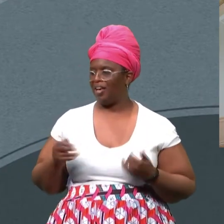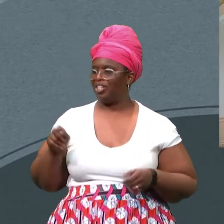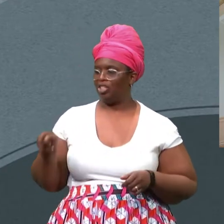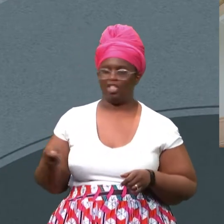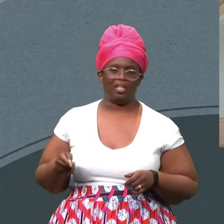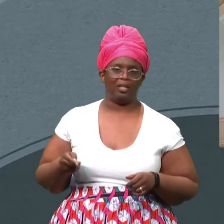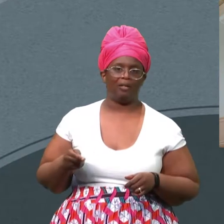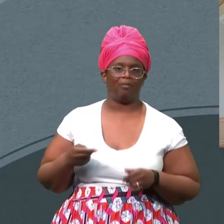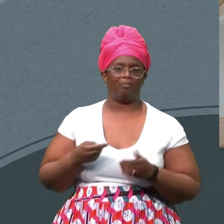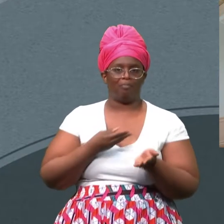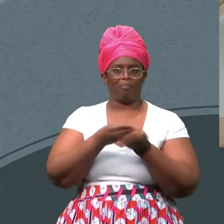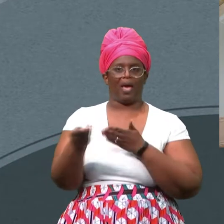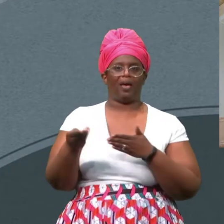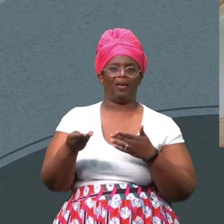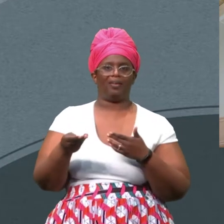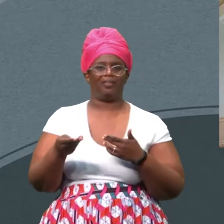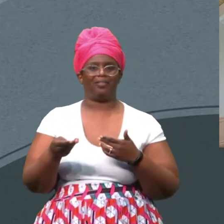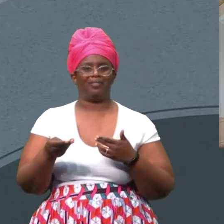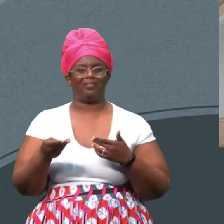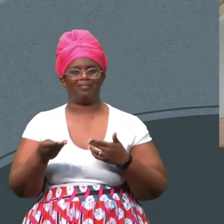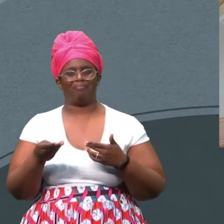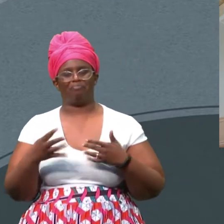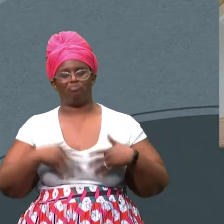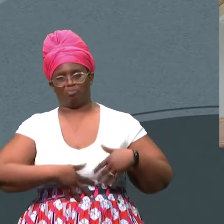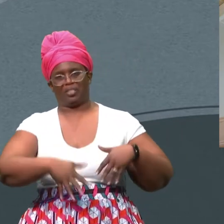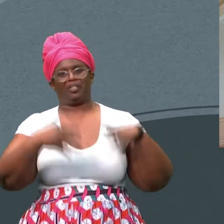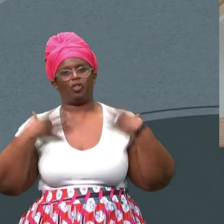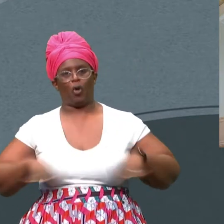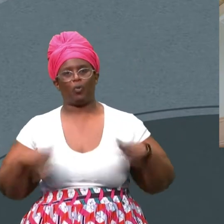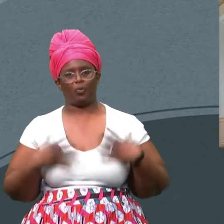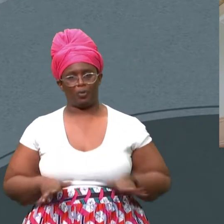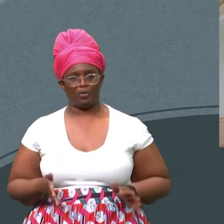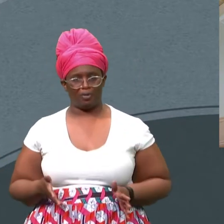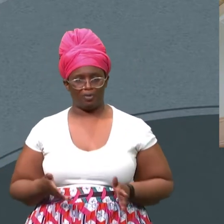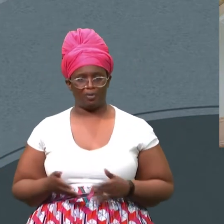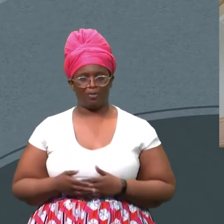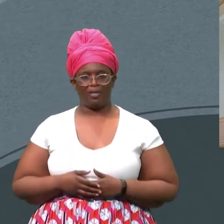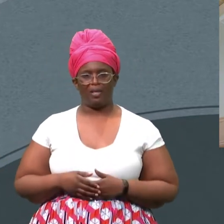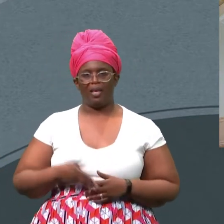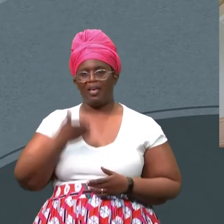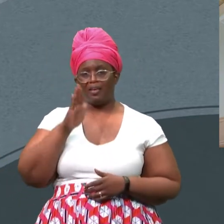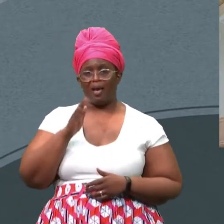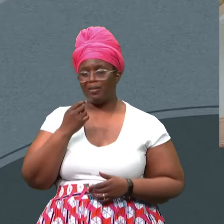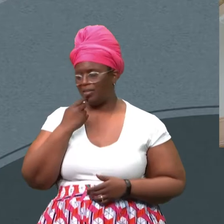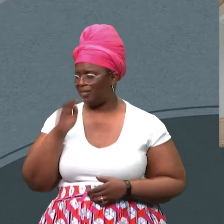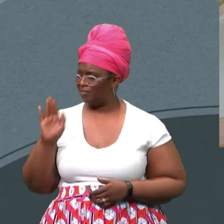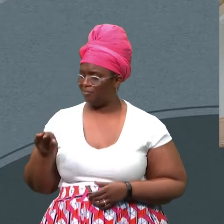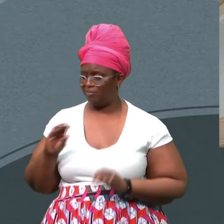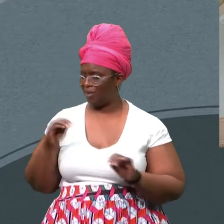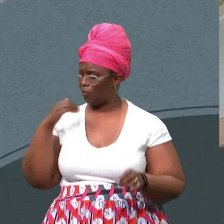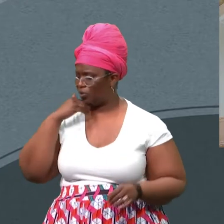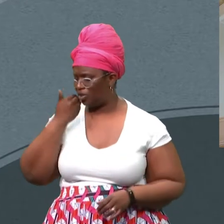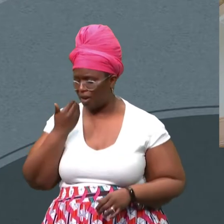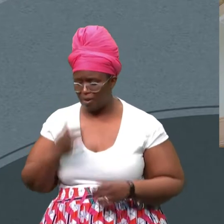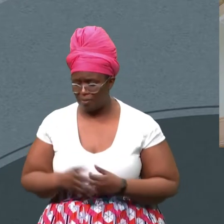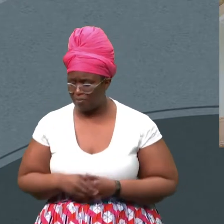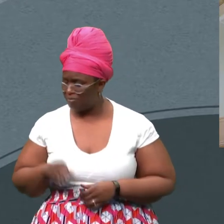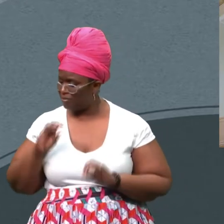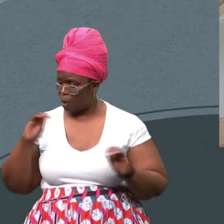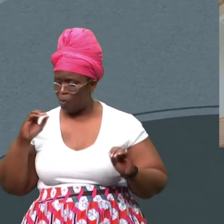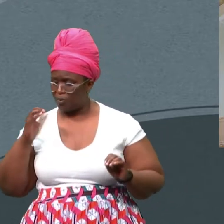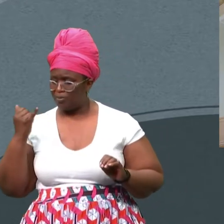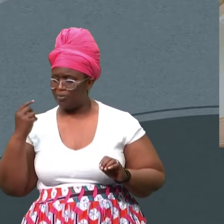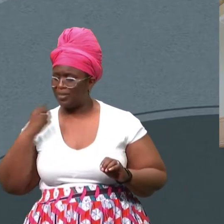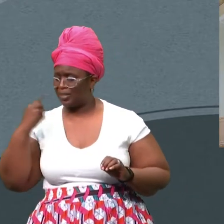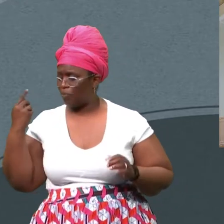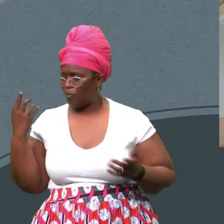maternity clothes. God was saying to Elizabeth, no more shame, no more disappointments.